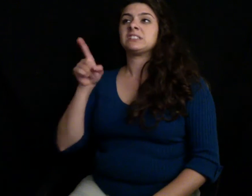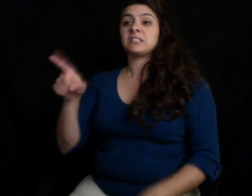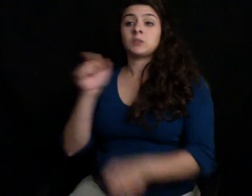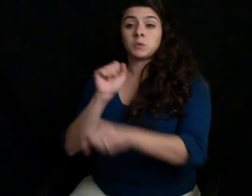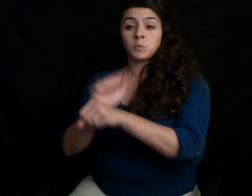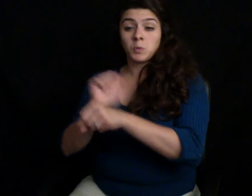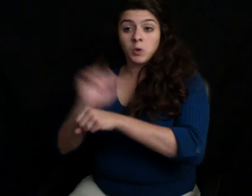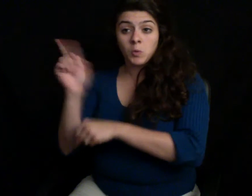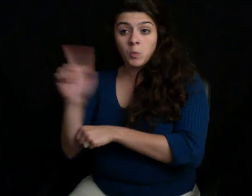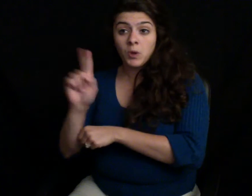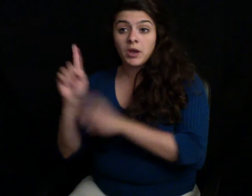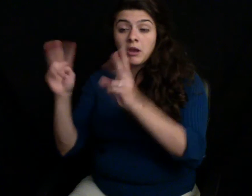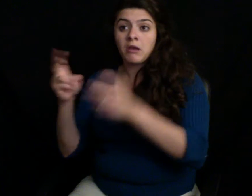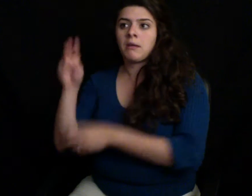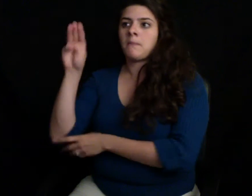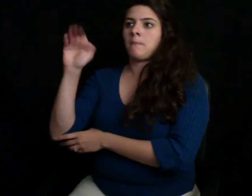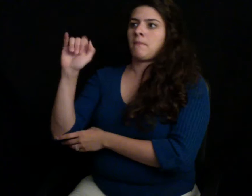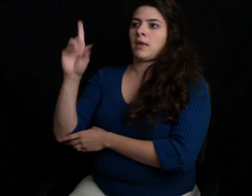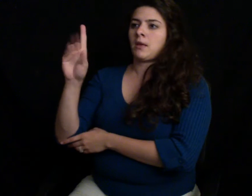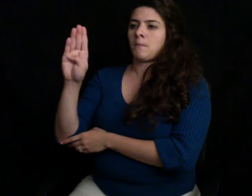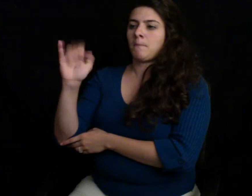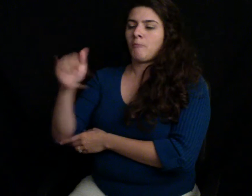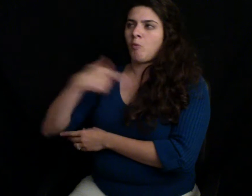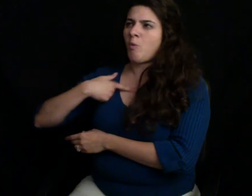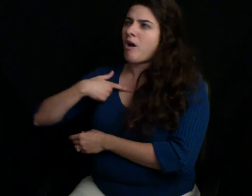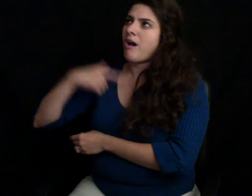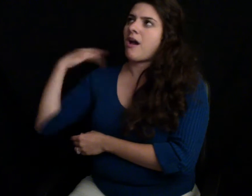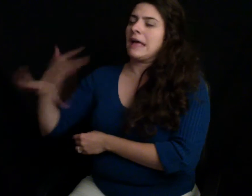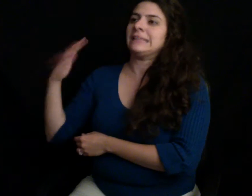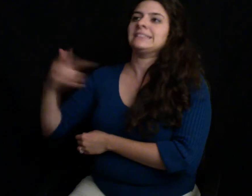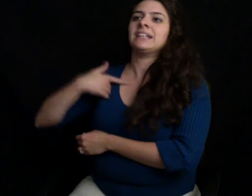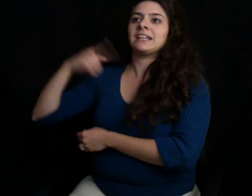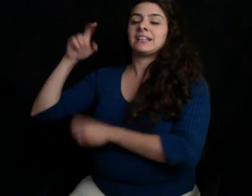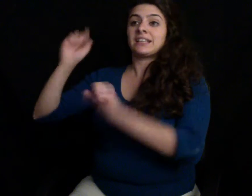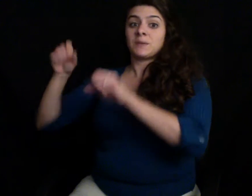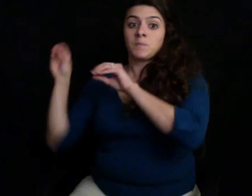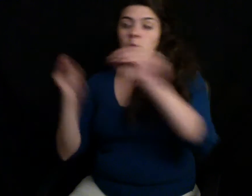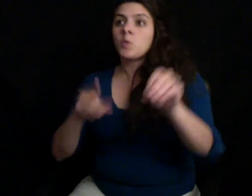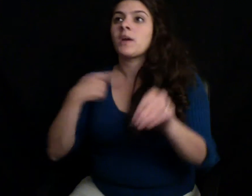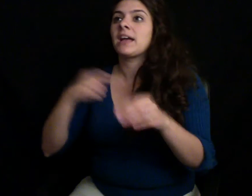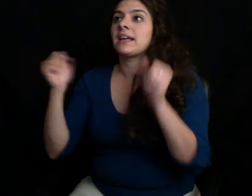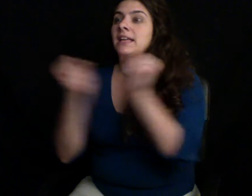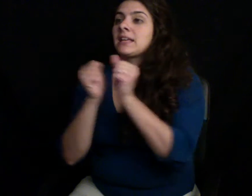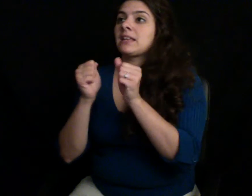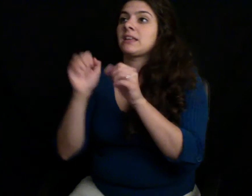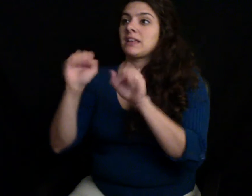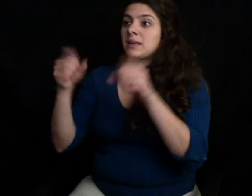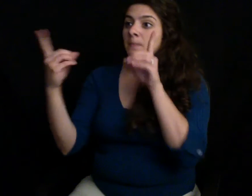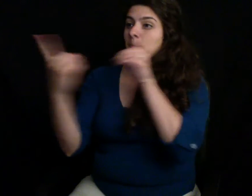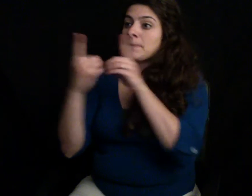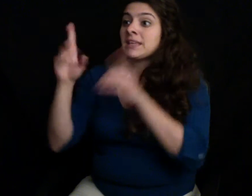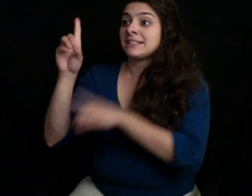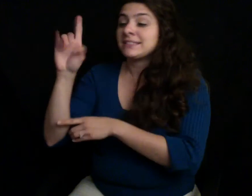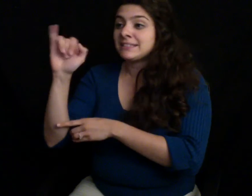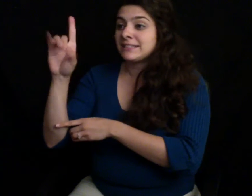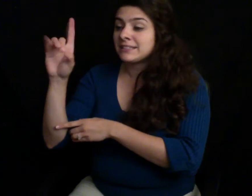to shine. I could be Diddy. So I get to New York, I meet up with Doobie, and he has me up inside Daddy's house, which is